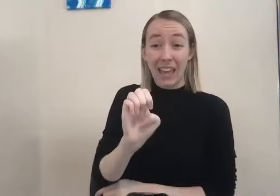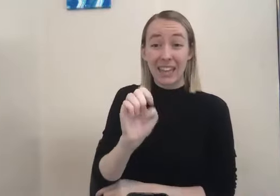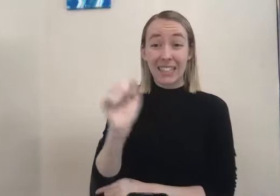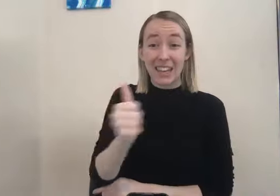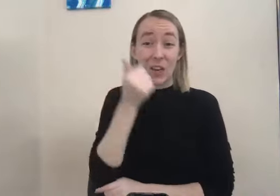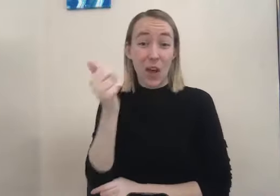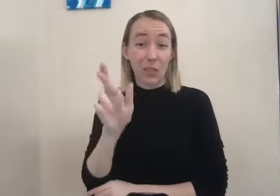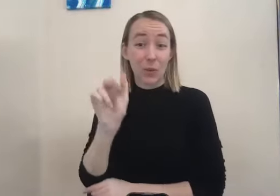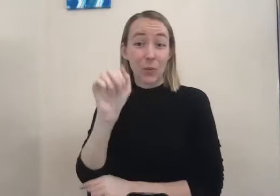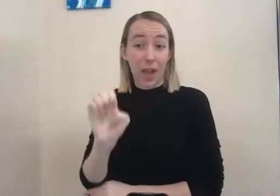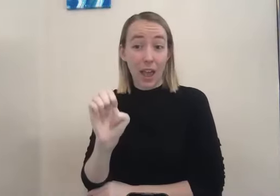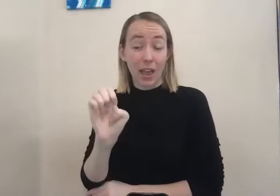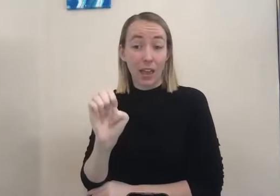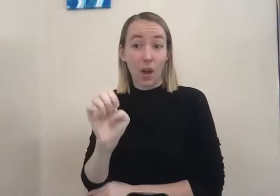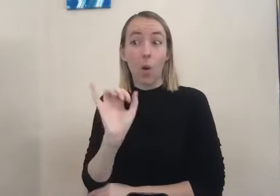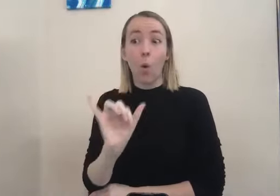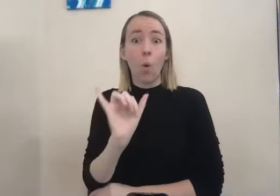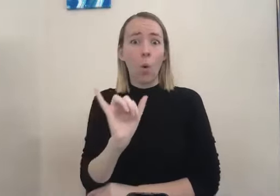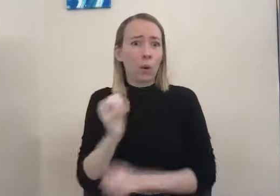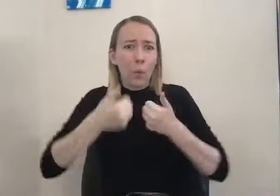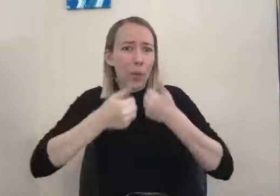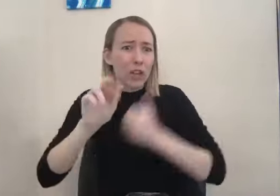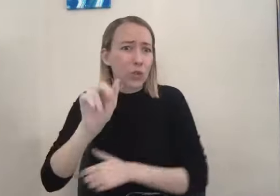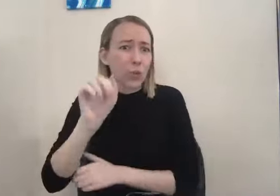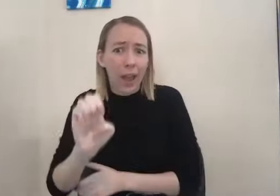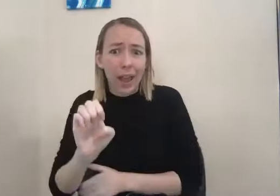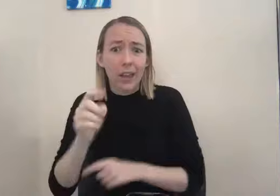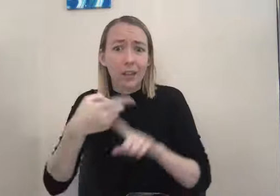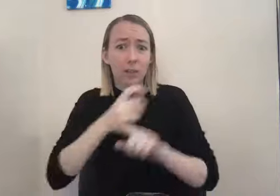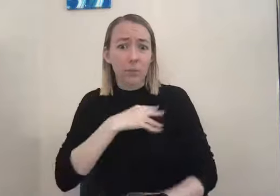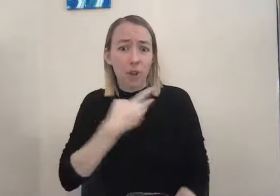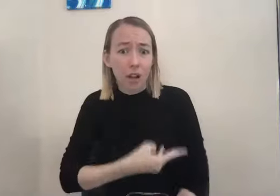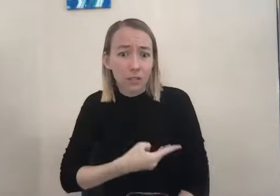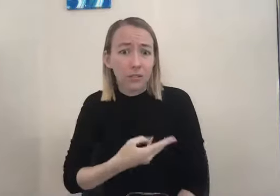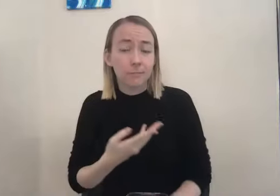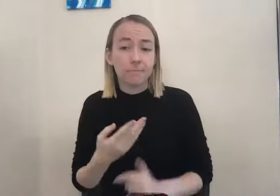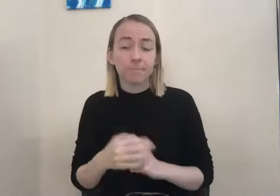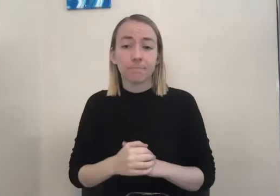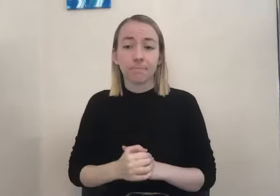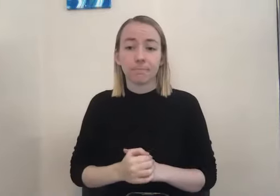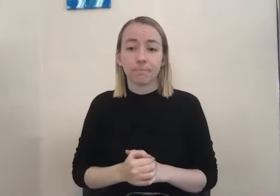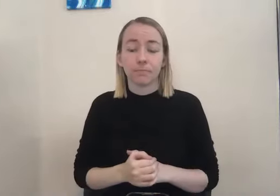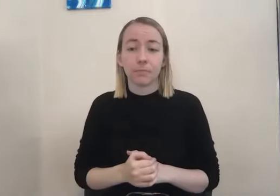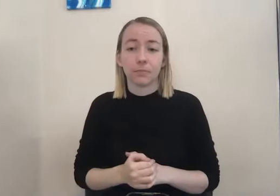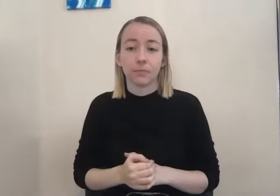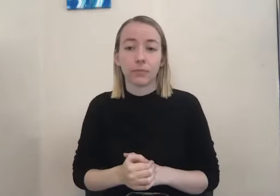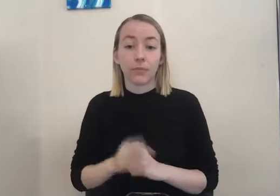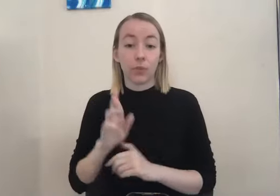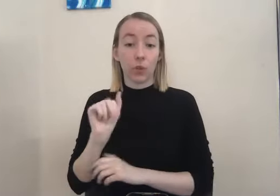the video. And she has the power to unmute herself, but she's not. Somebody